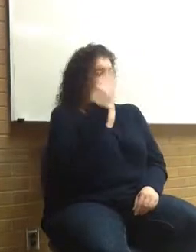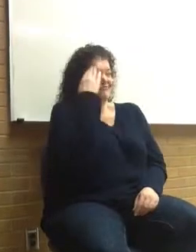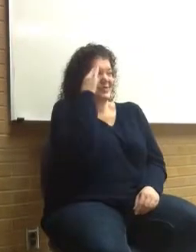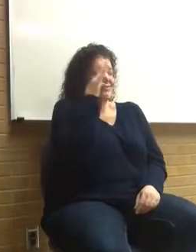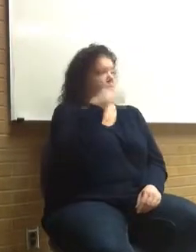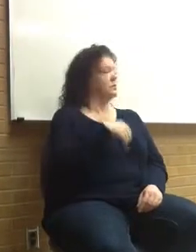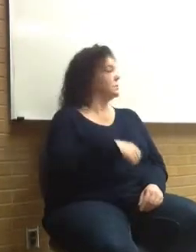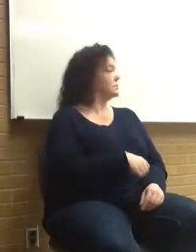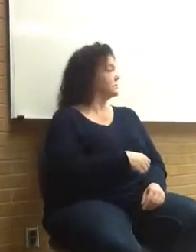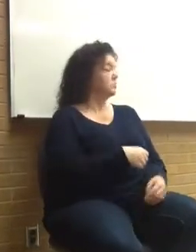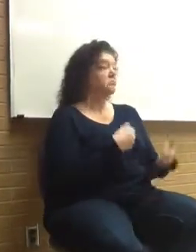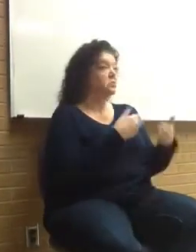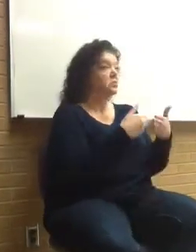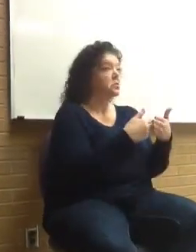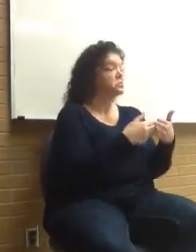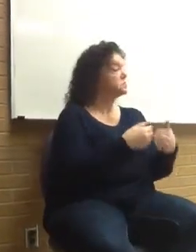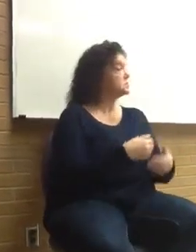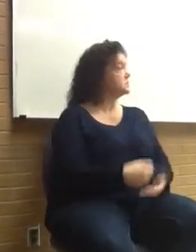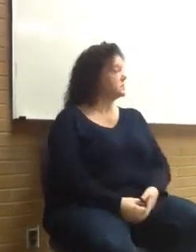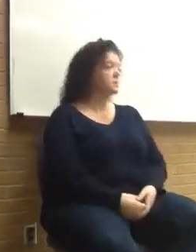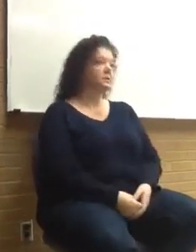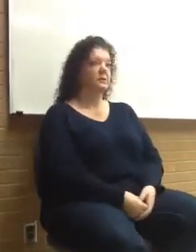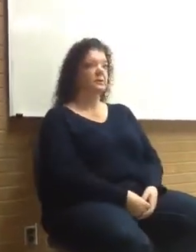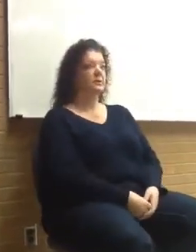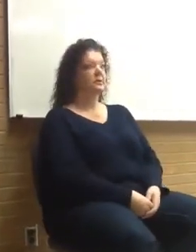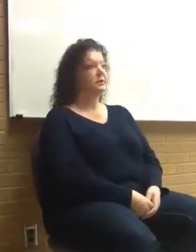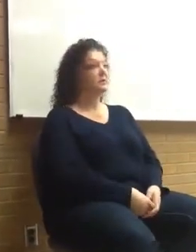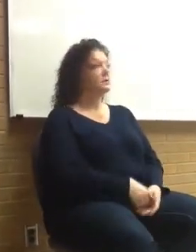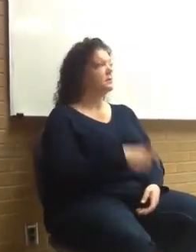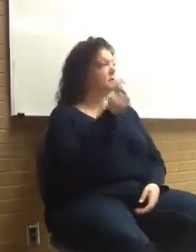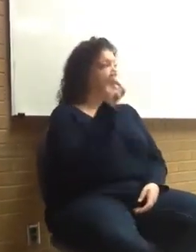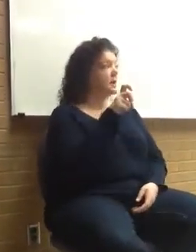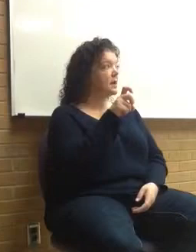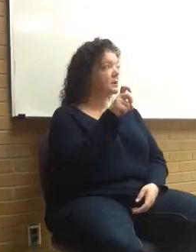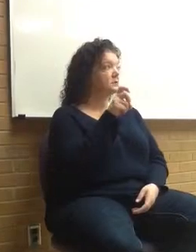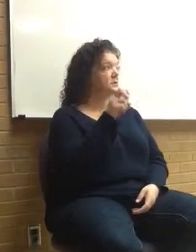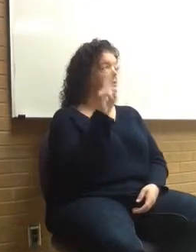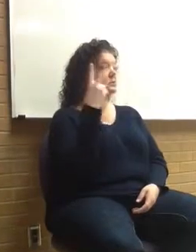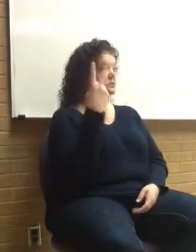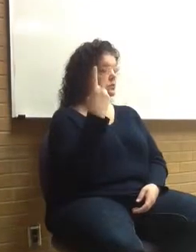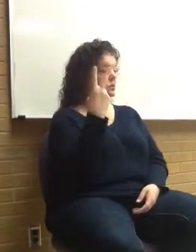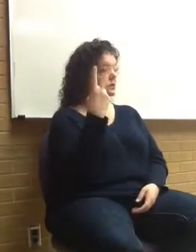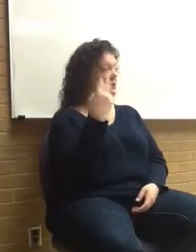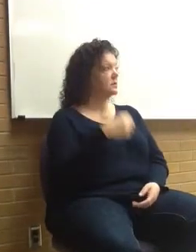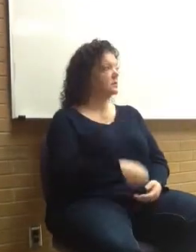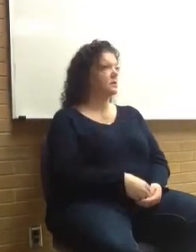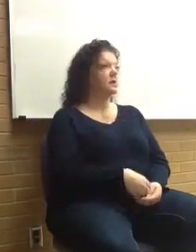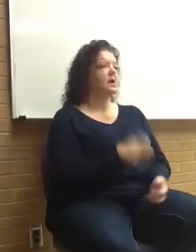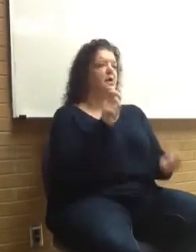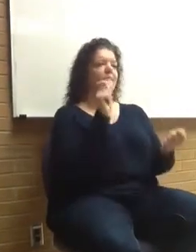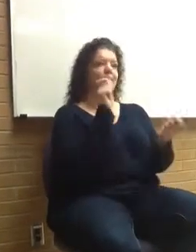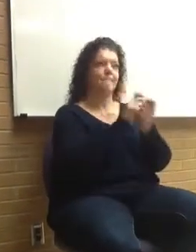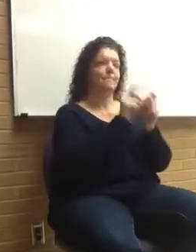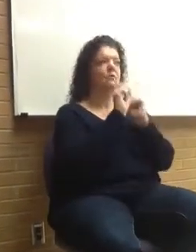No, you're close. I even heard the S. X. X squared. Excellent. Excellent answer. Because when